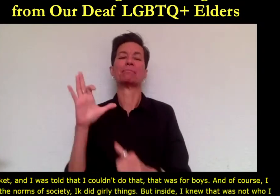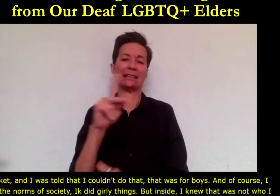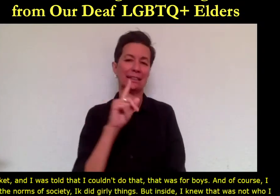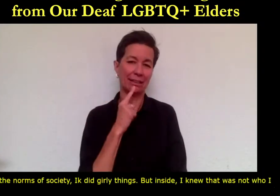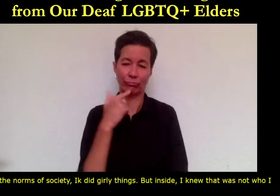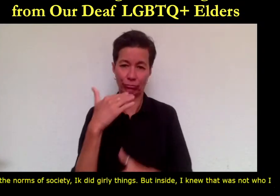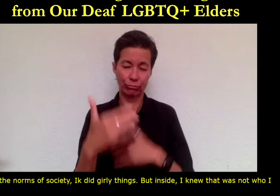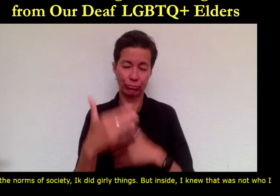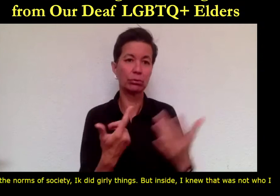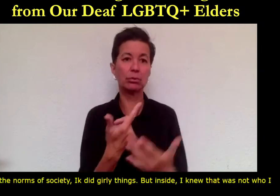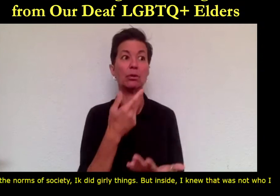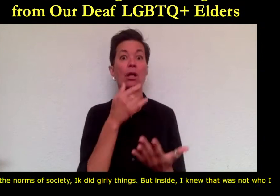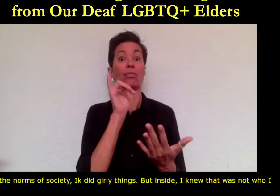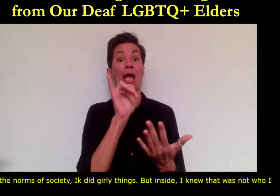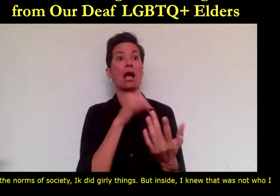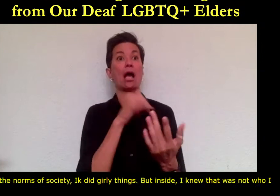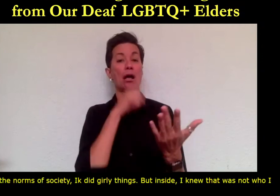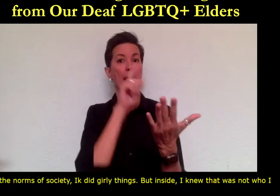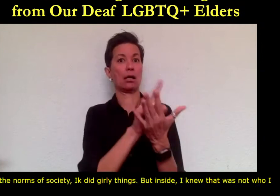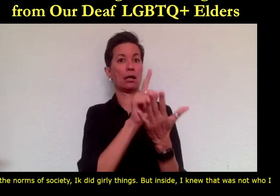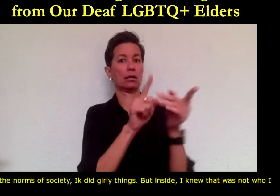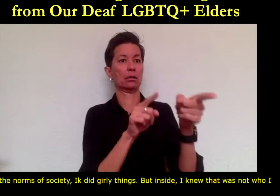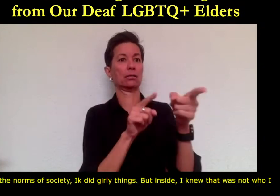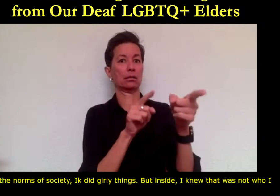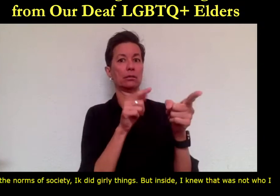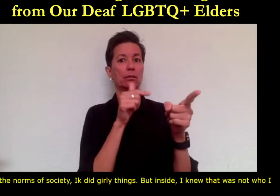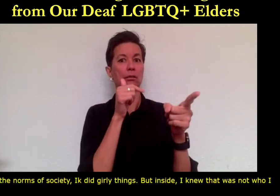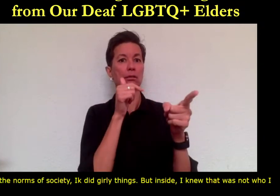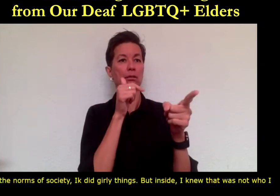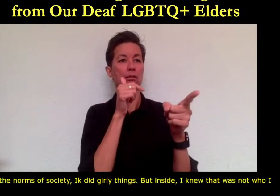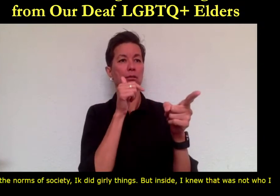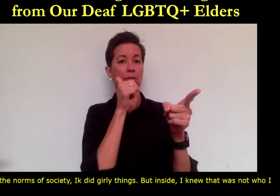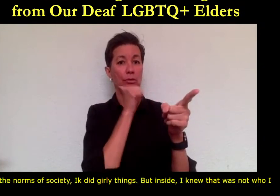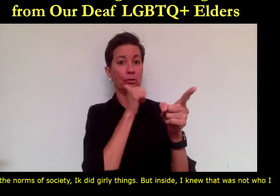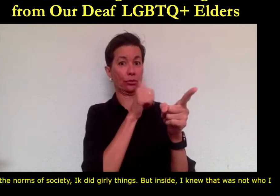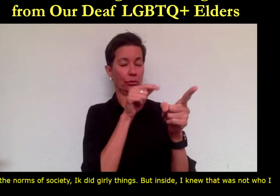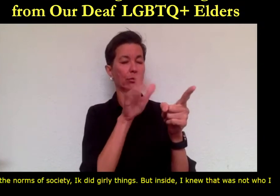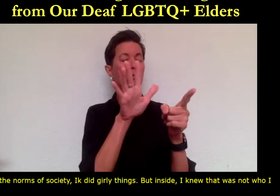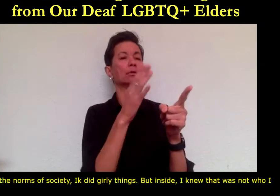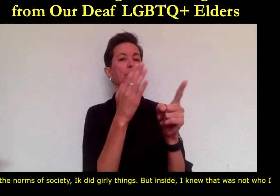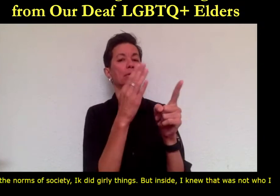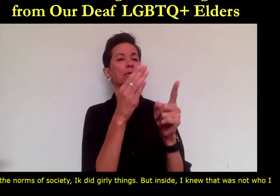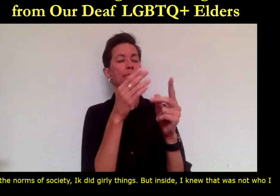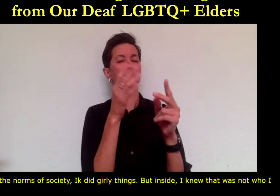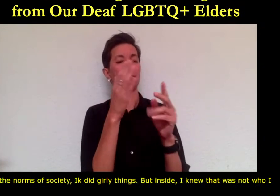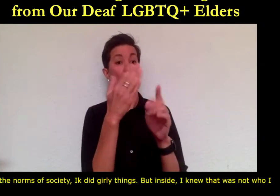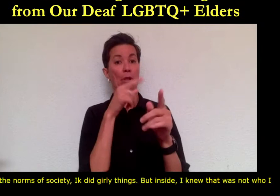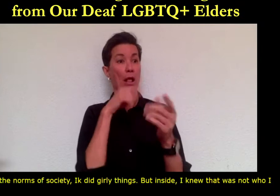um ended up leaving and when i got serious i went back and i fell in love there uh with a girl